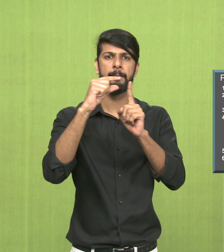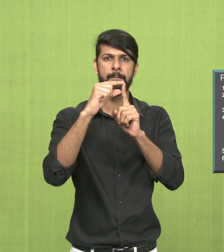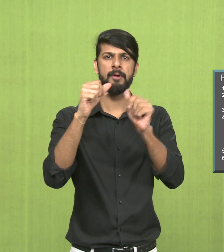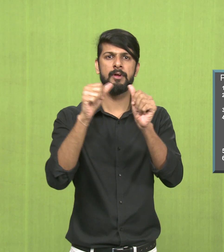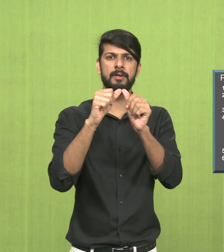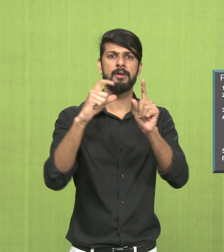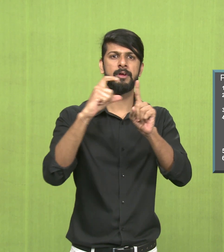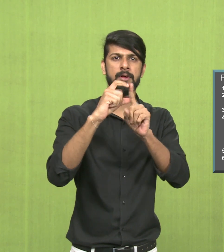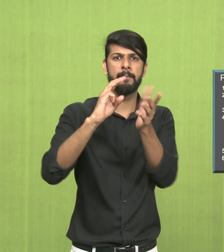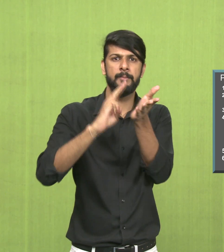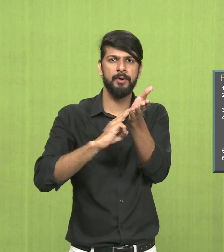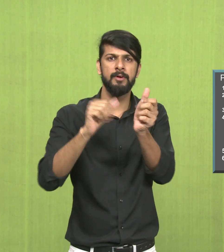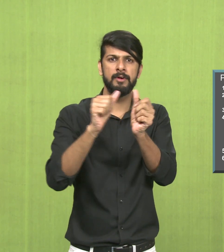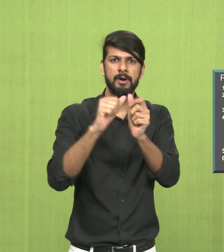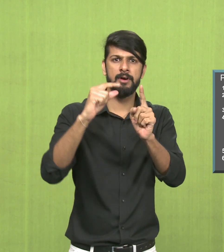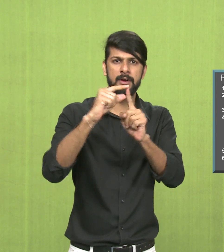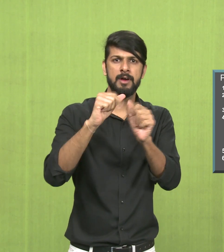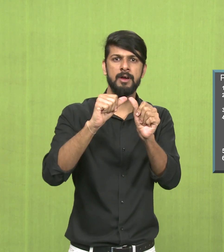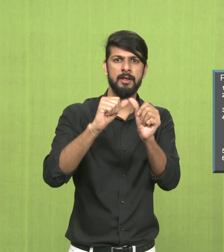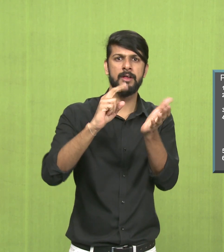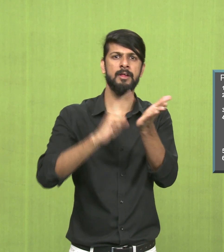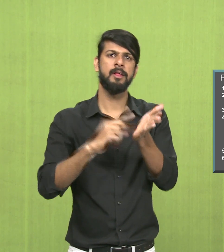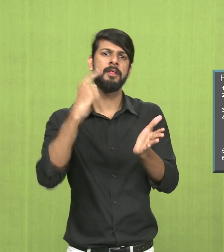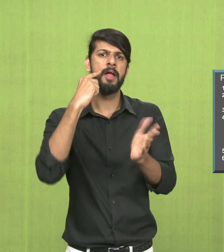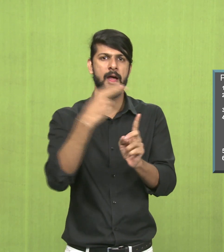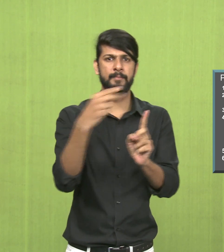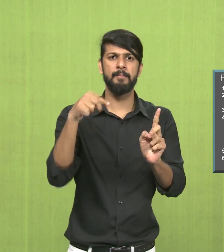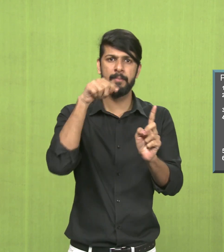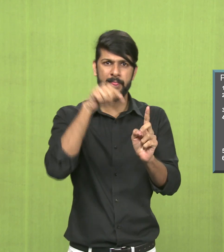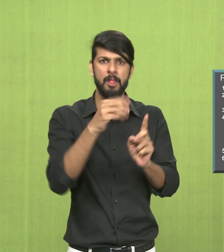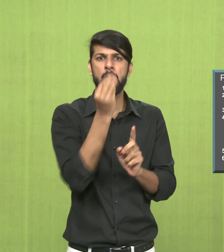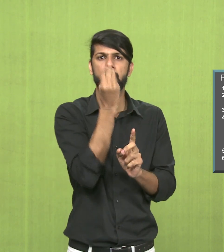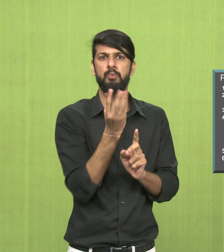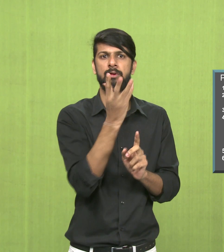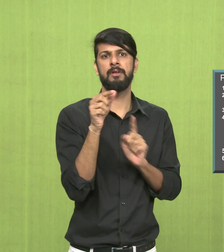and that is the reason he is known as the Padma Pani,